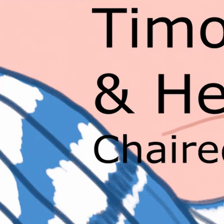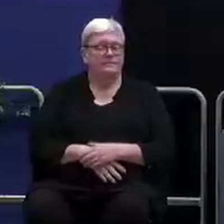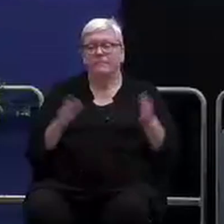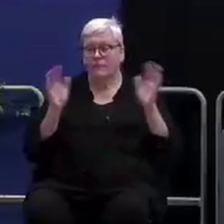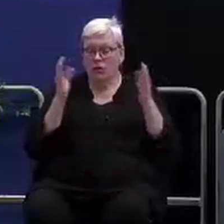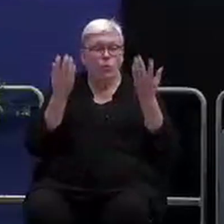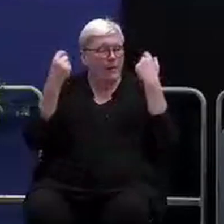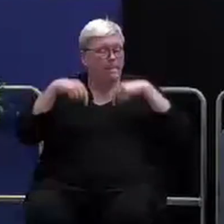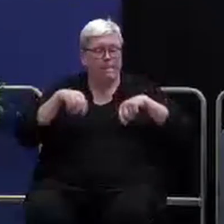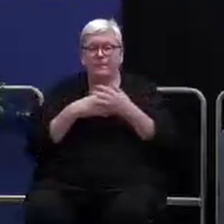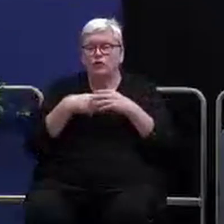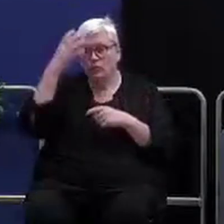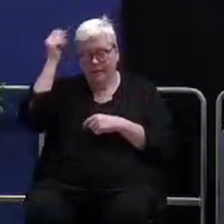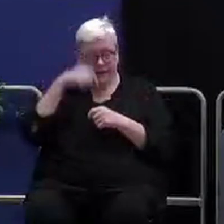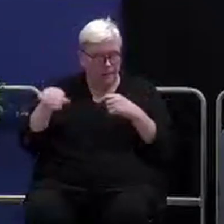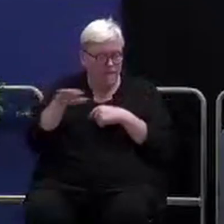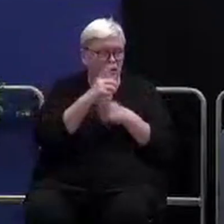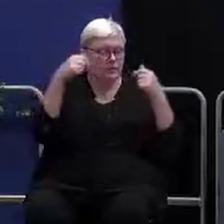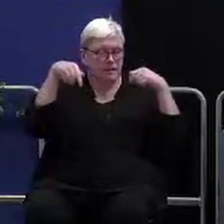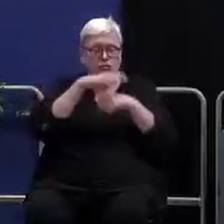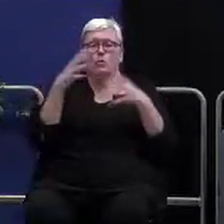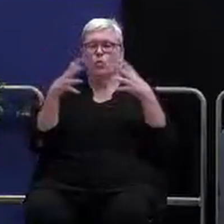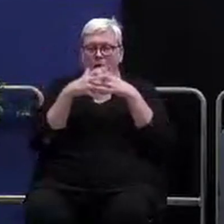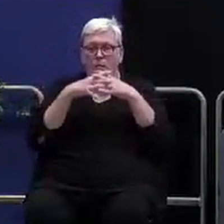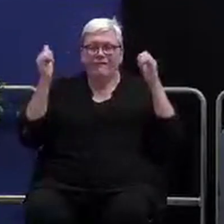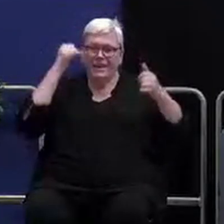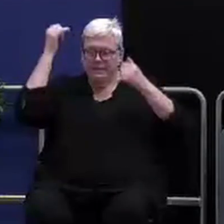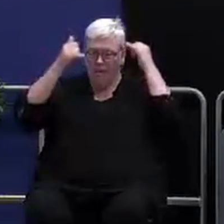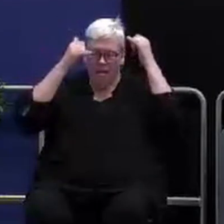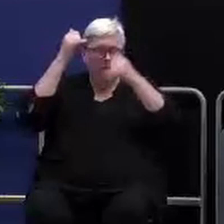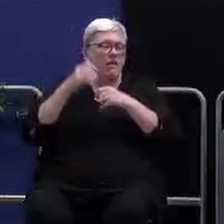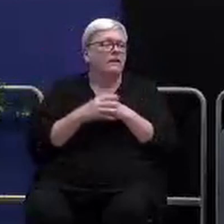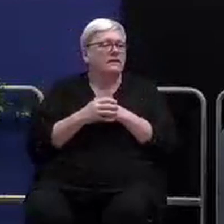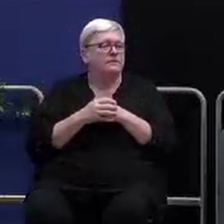Hello, welcome to the King's Pavilion and to the WayWORD Festival.